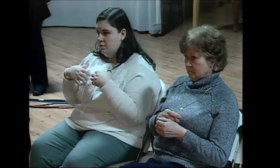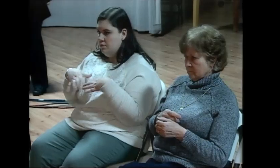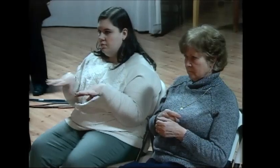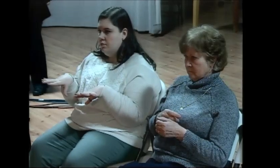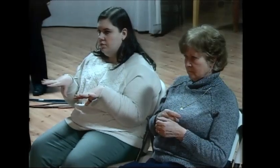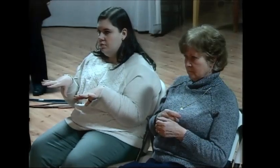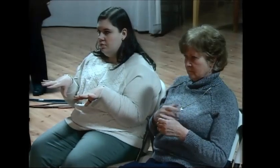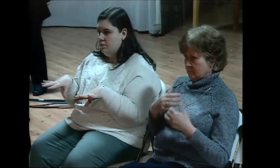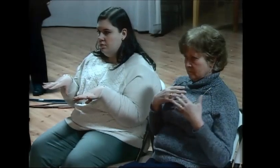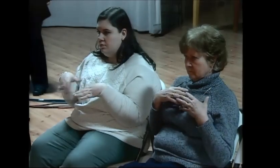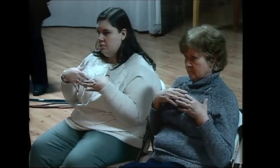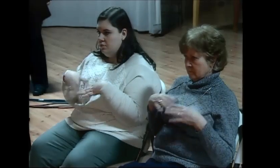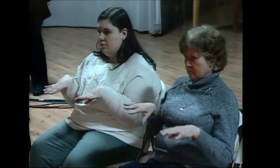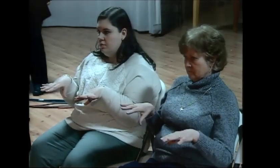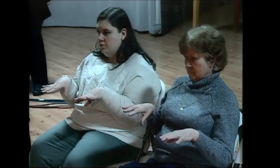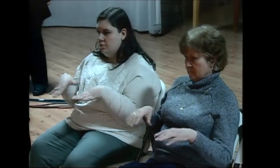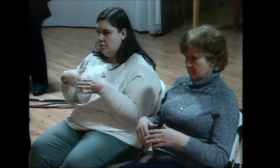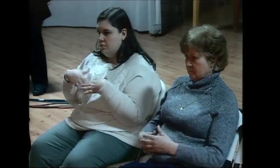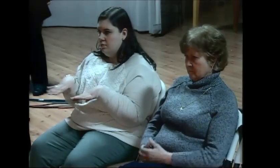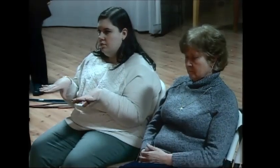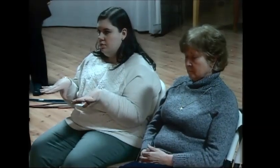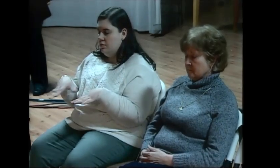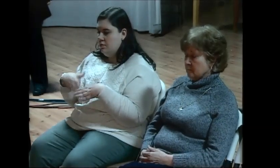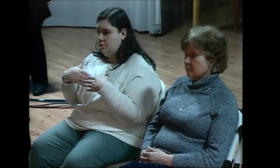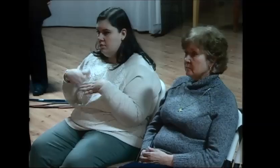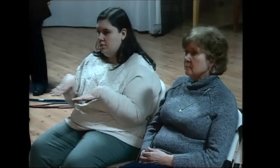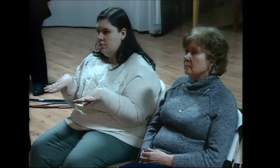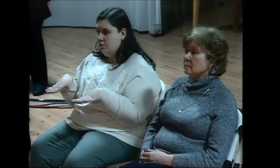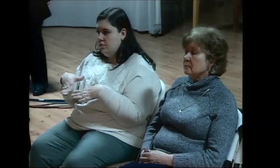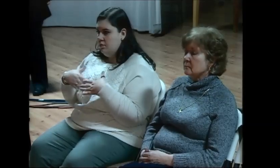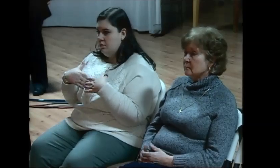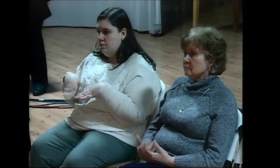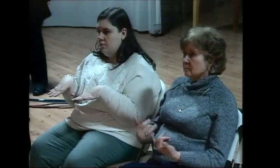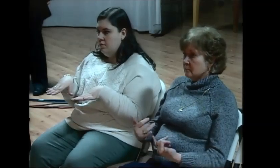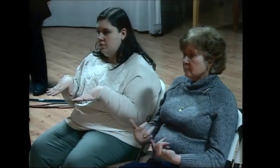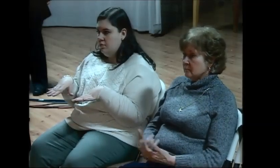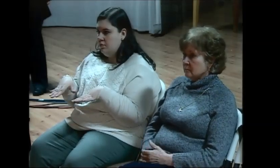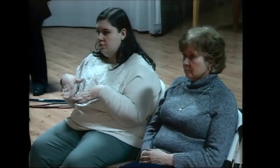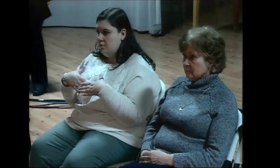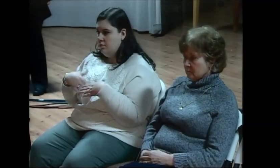wear? So same thing as clothes, okay? So what do you want to wear?